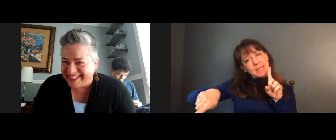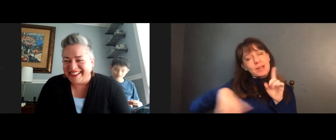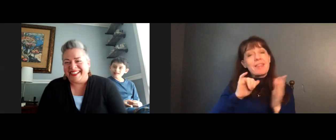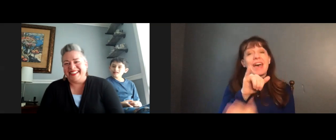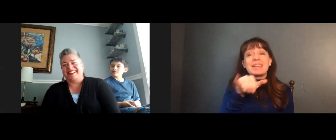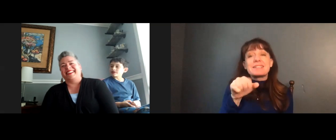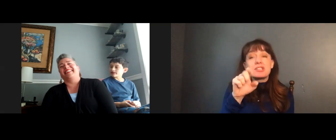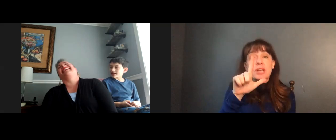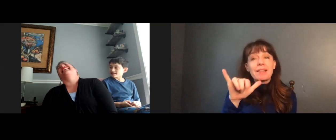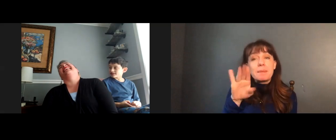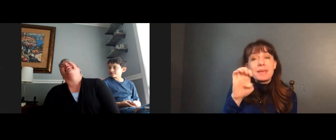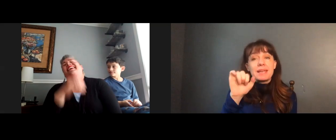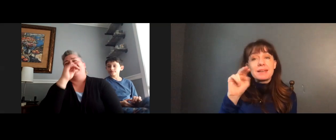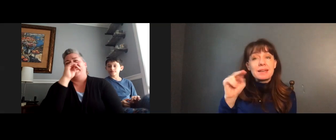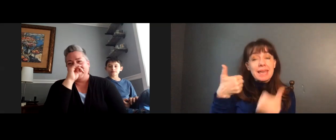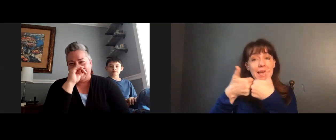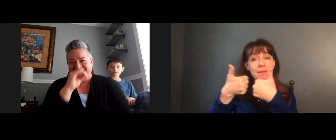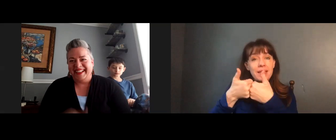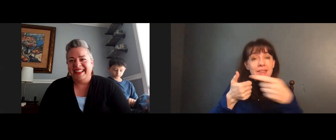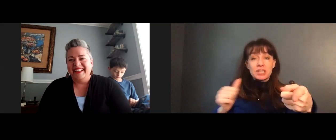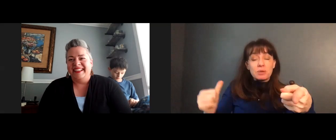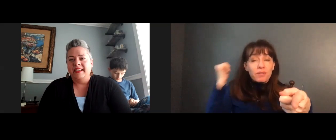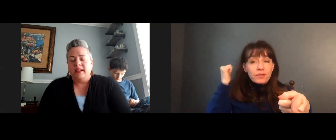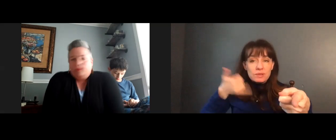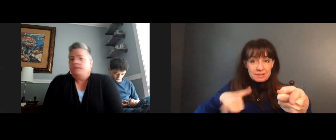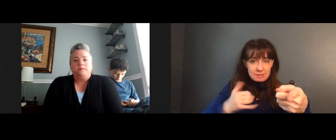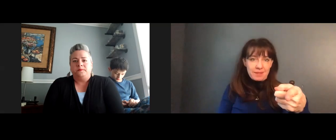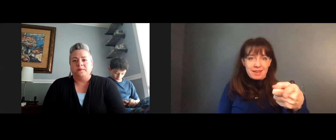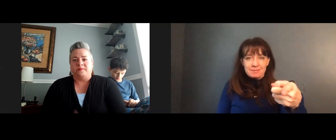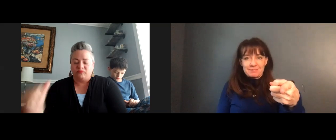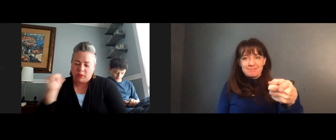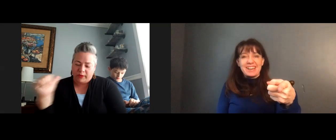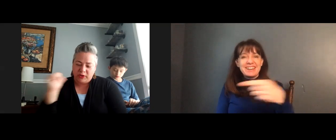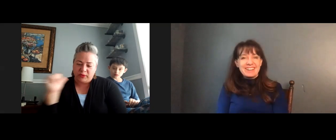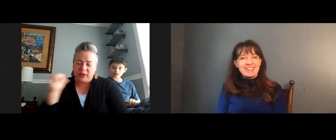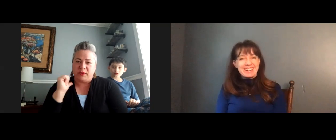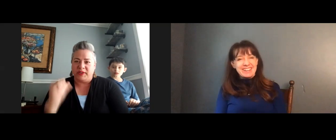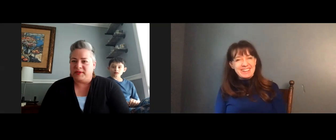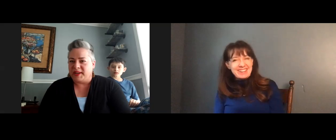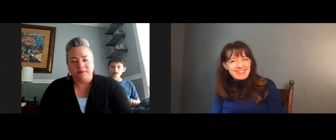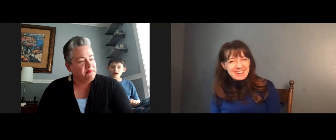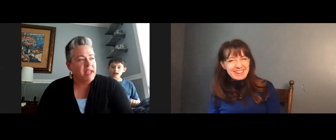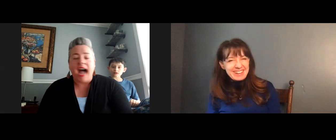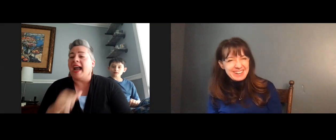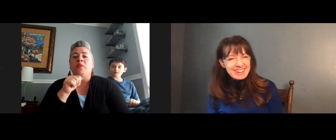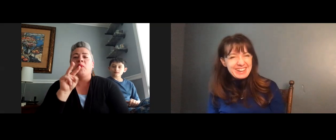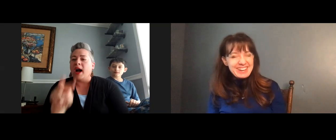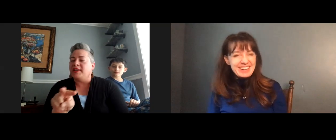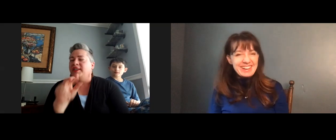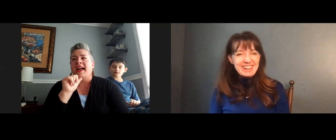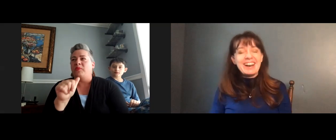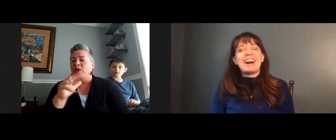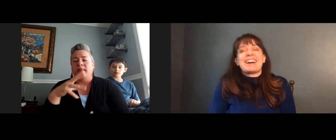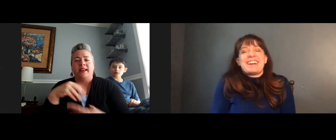that's a buddy that is the jelly bean game that she refuses to refuse refuse refuse no and i won't